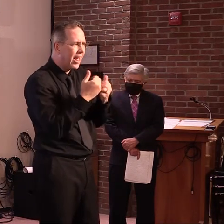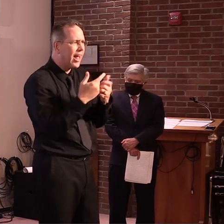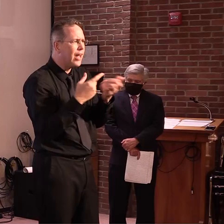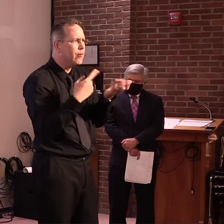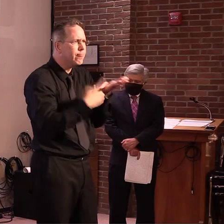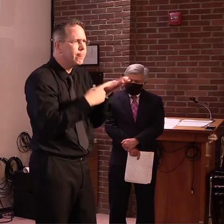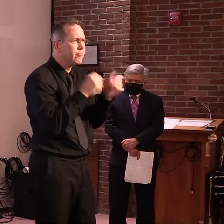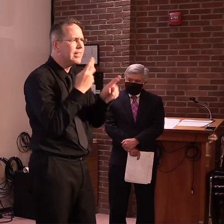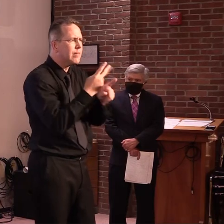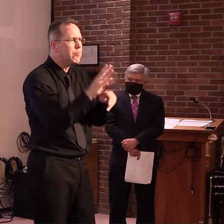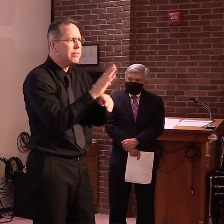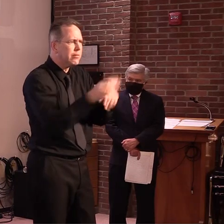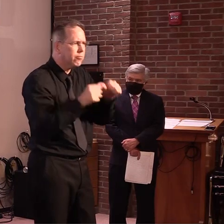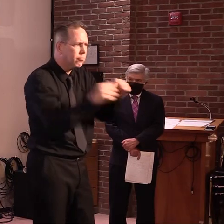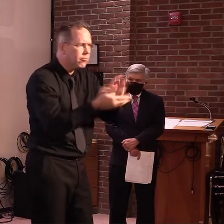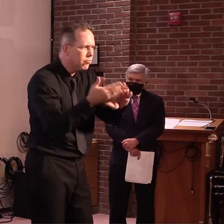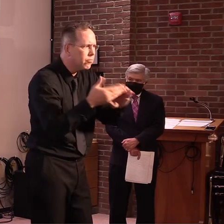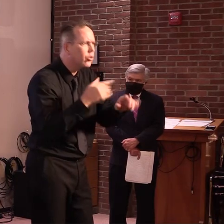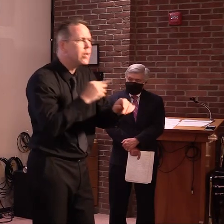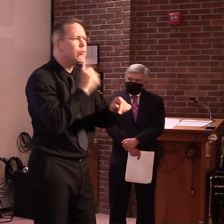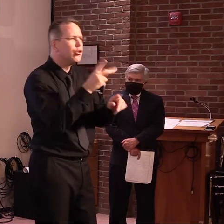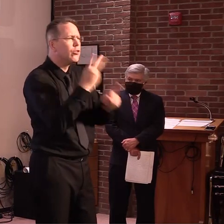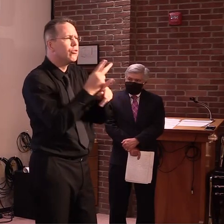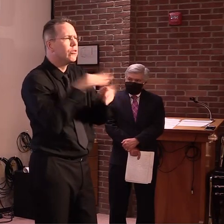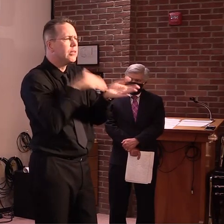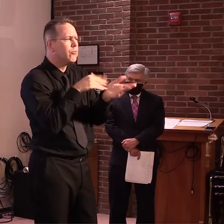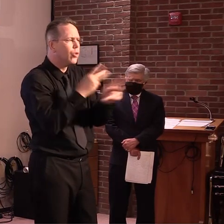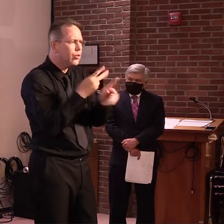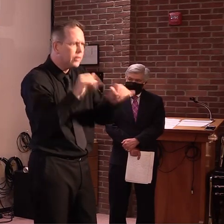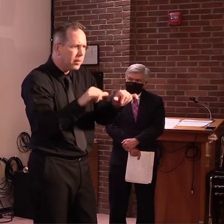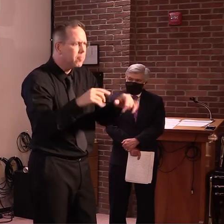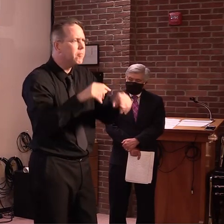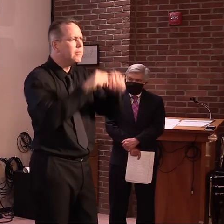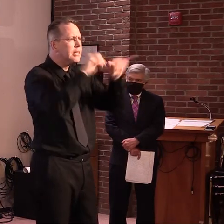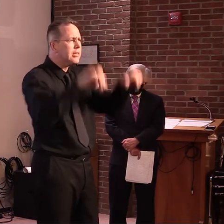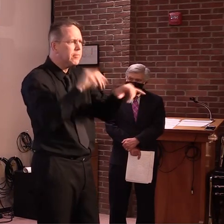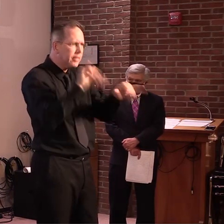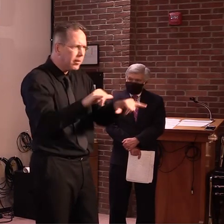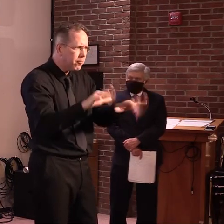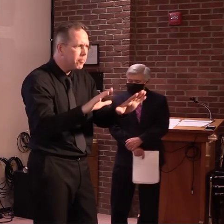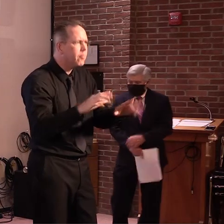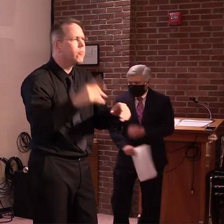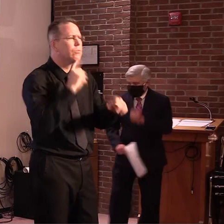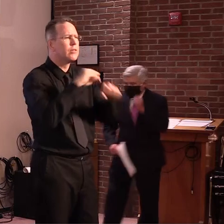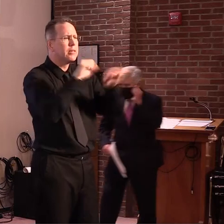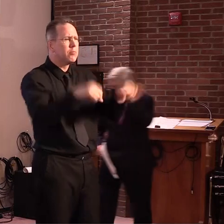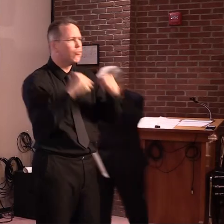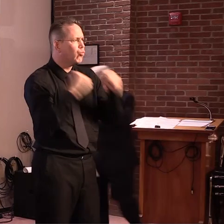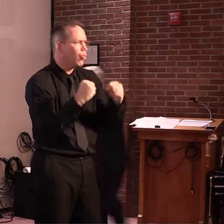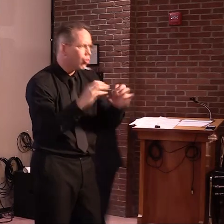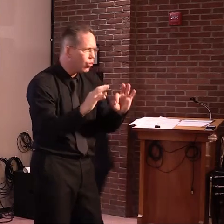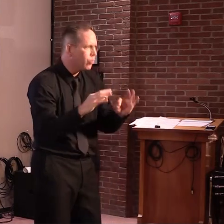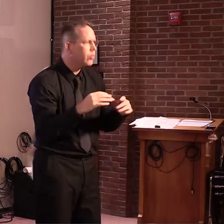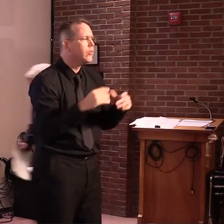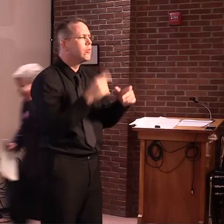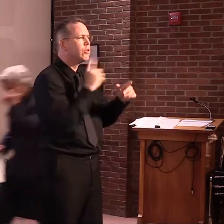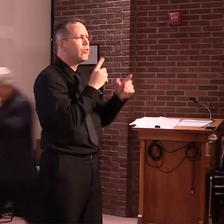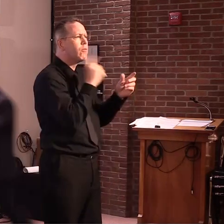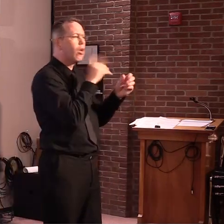system in order to provide for the most vulnerable in Vermont, and that's what we intend to do. Secretary Smith.